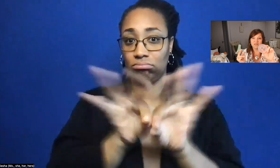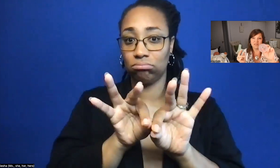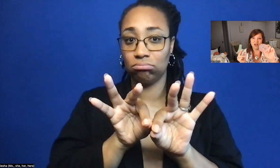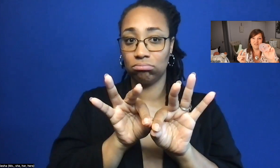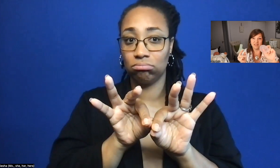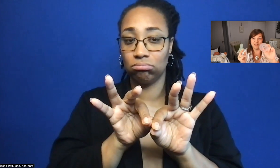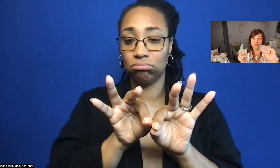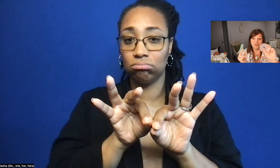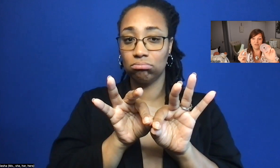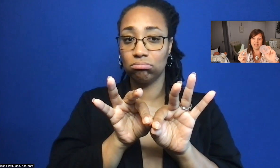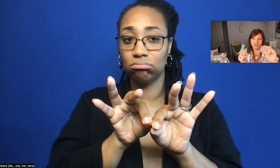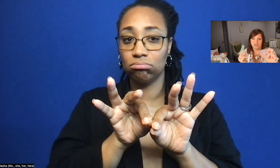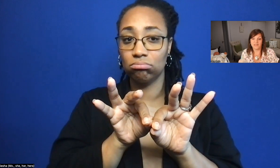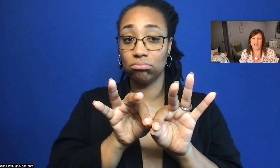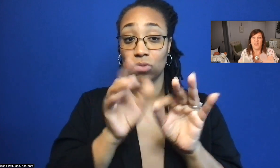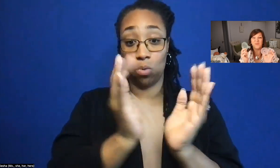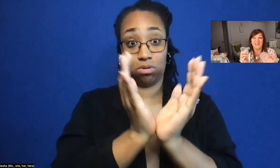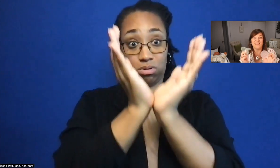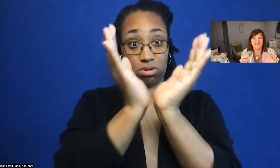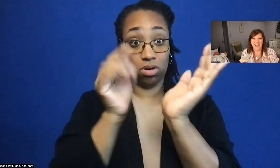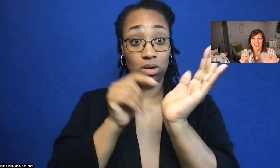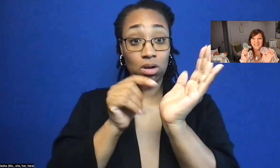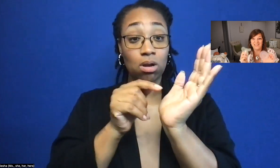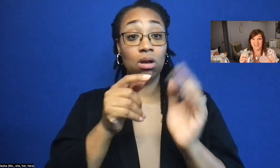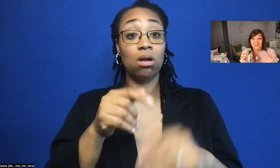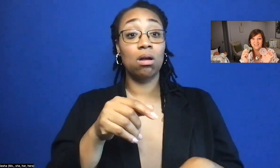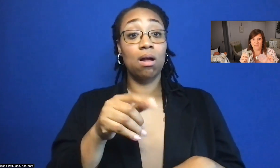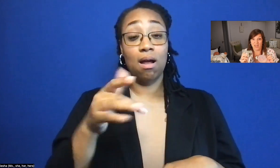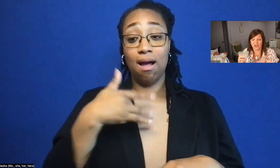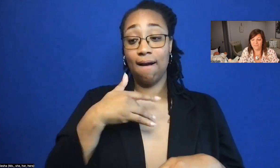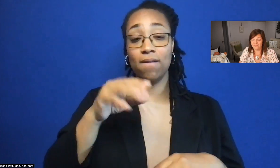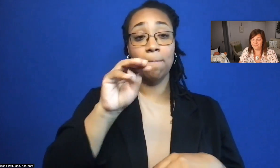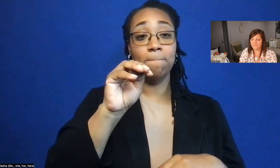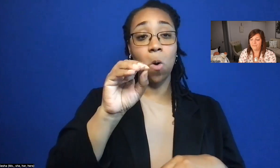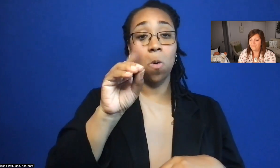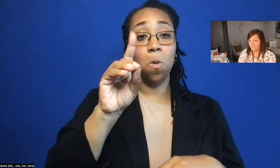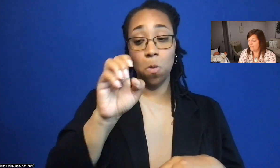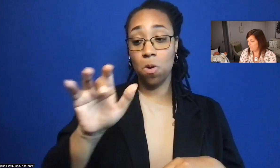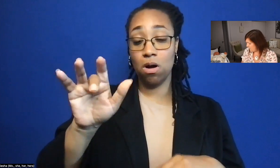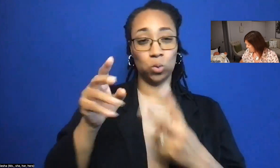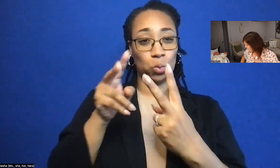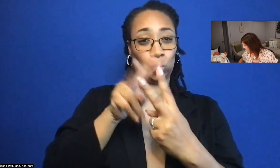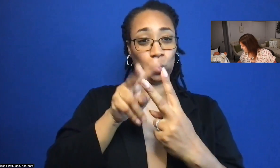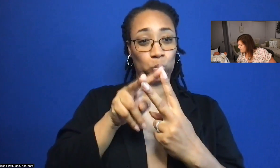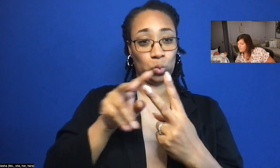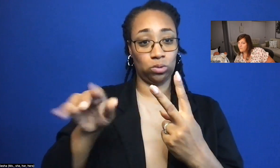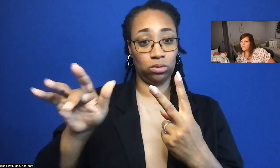or soft silicone flanges because size does matter.